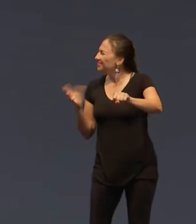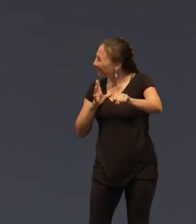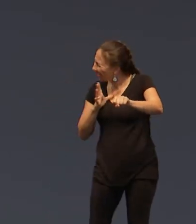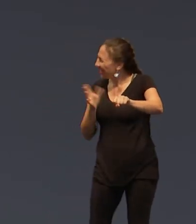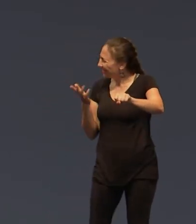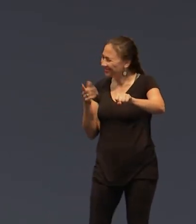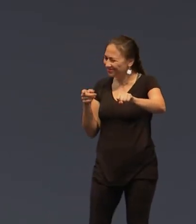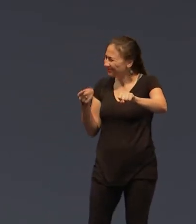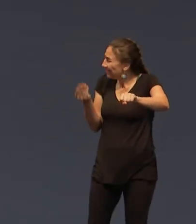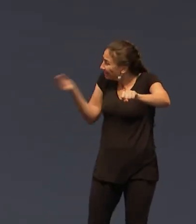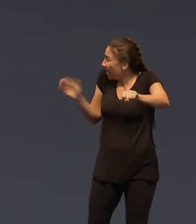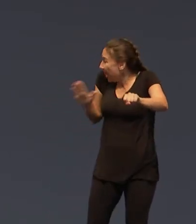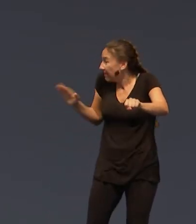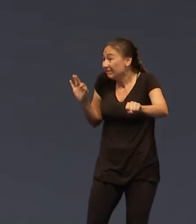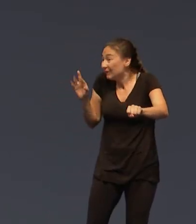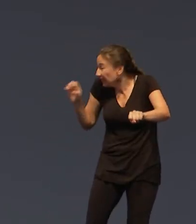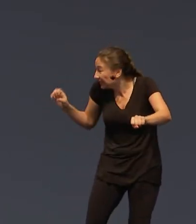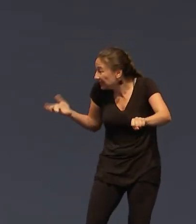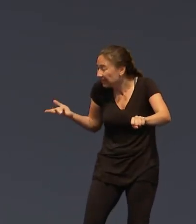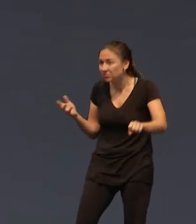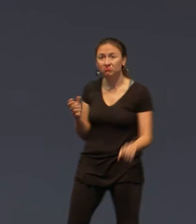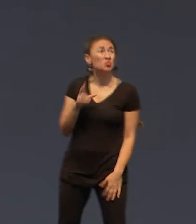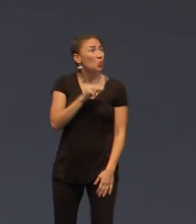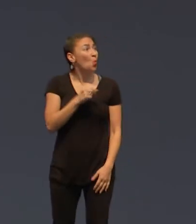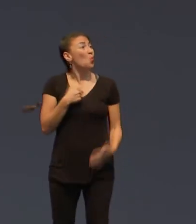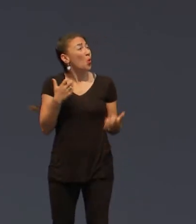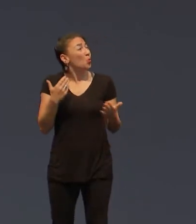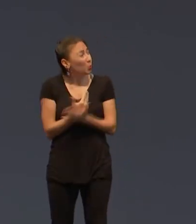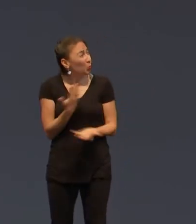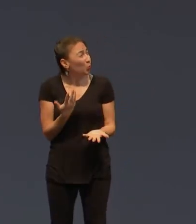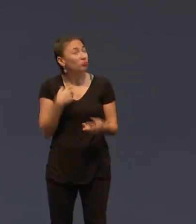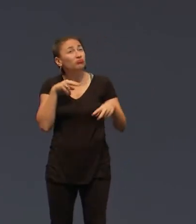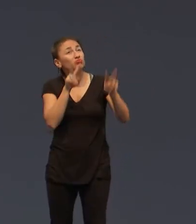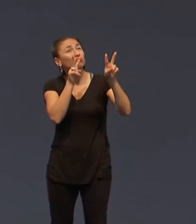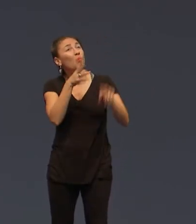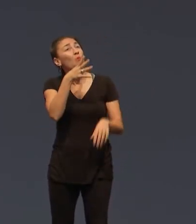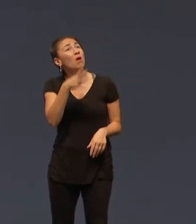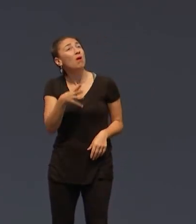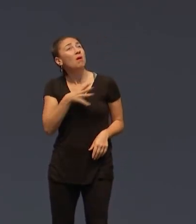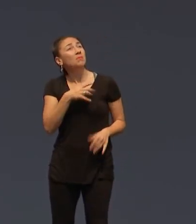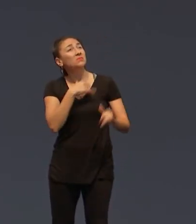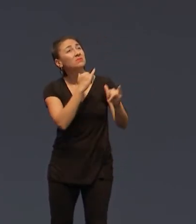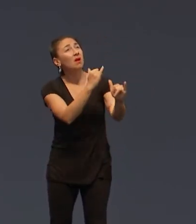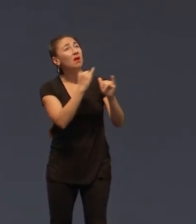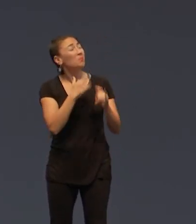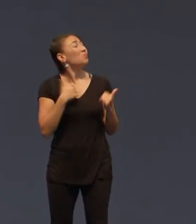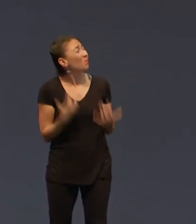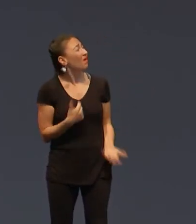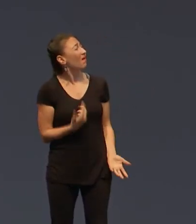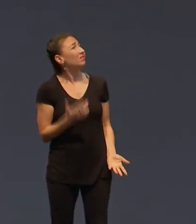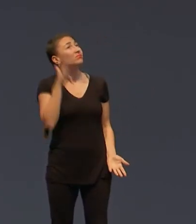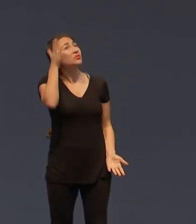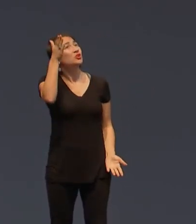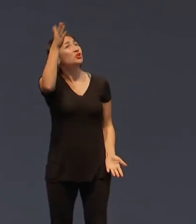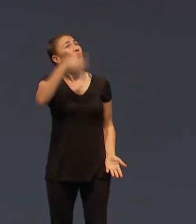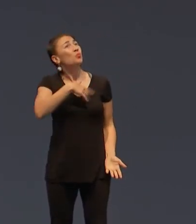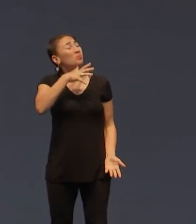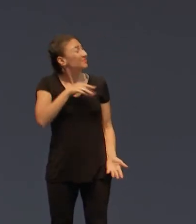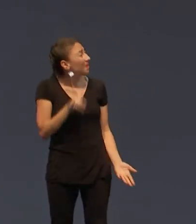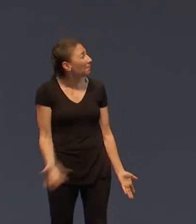You know, it'll be fine. It's nice, you got a free Barbie. No, I want a new Barbie. I want to